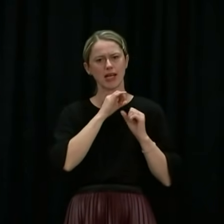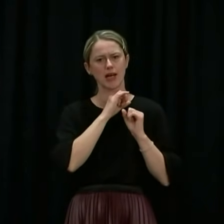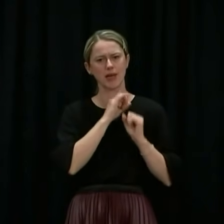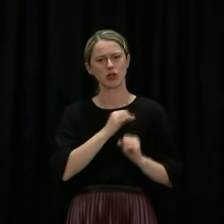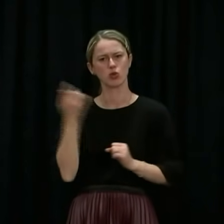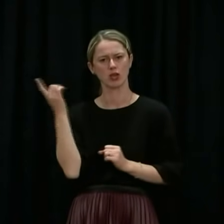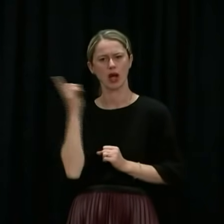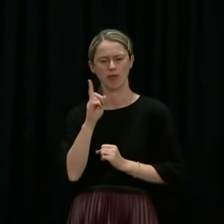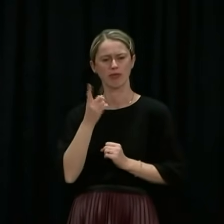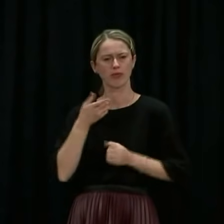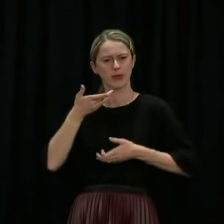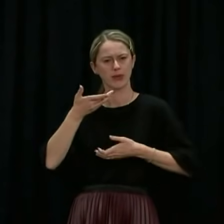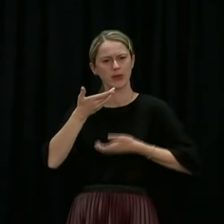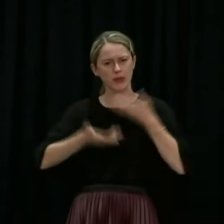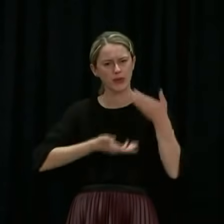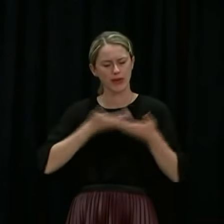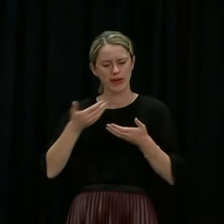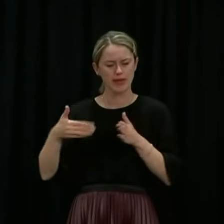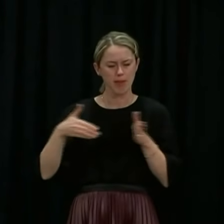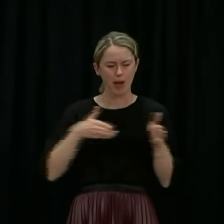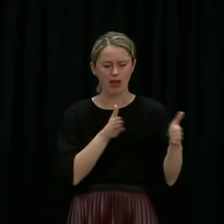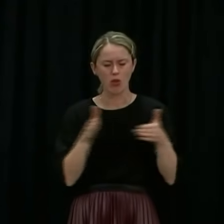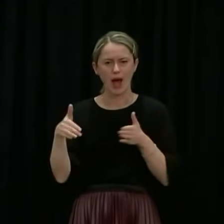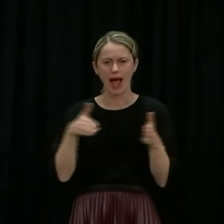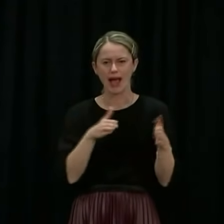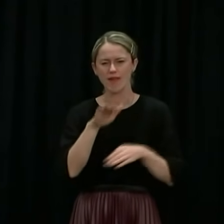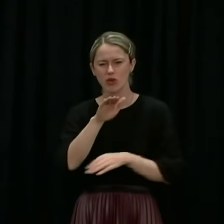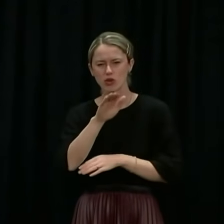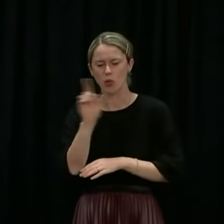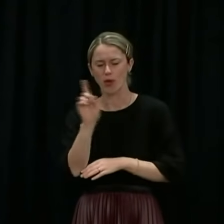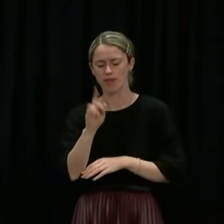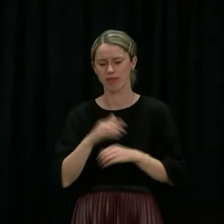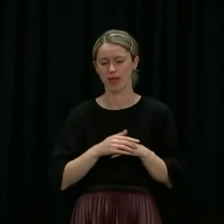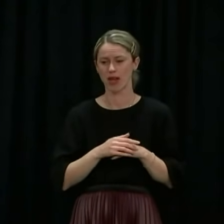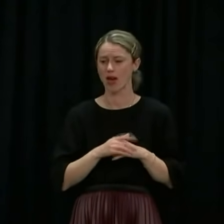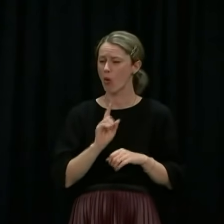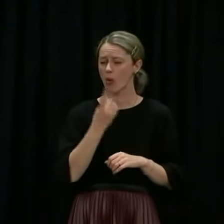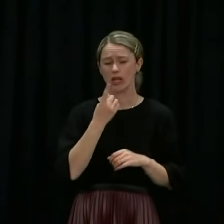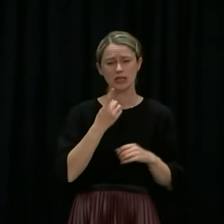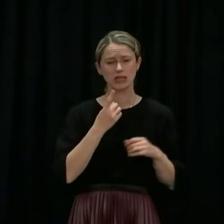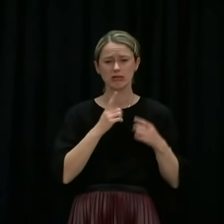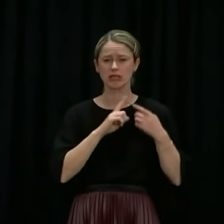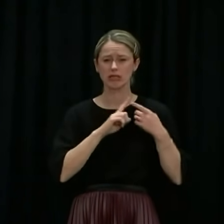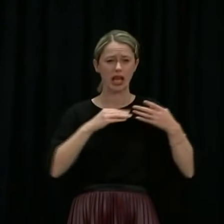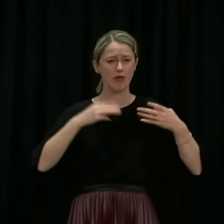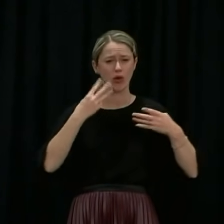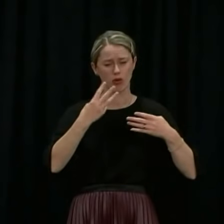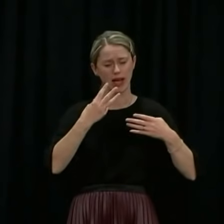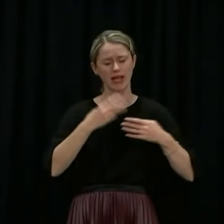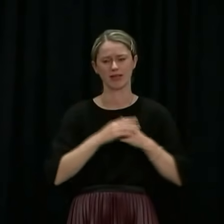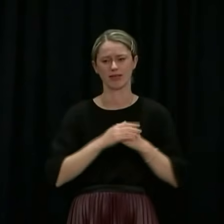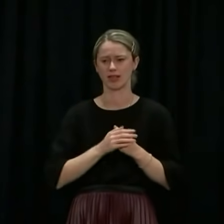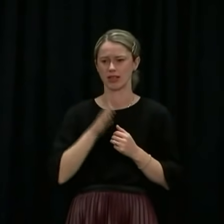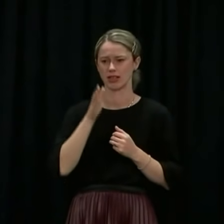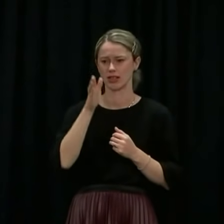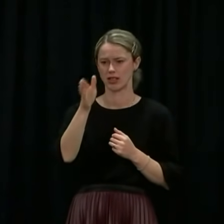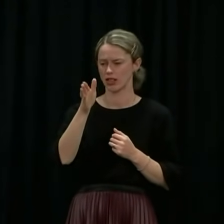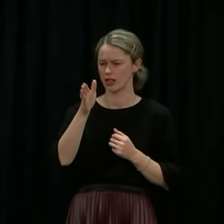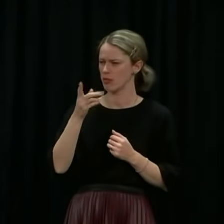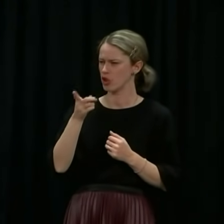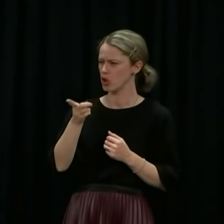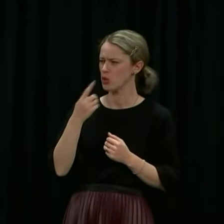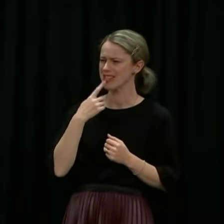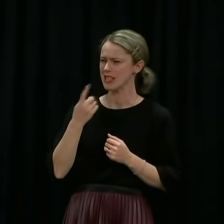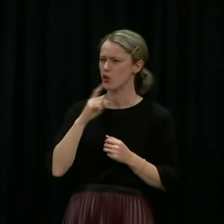and speaking to you about what that pathway looks like. We are still at alert level 3 in Auckland, though. Yeah. Level 4